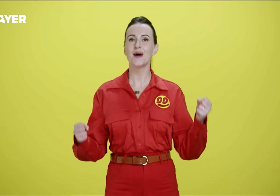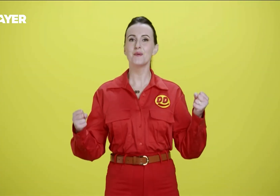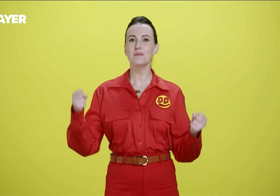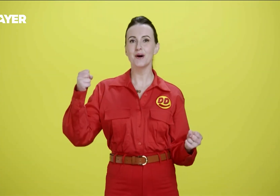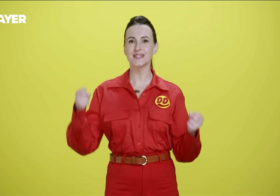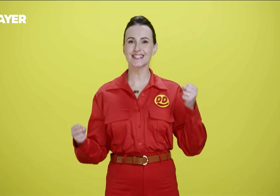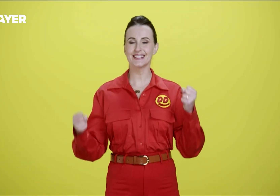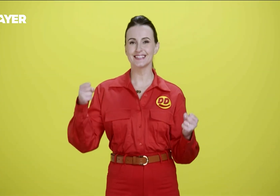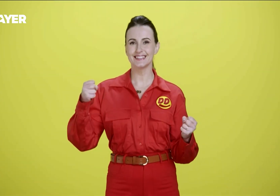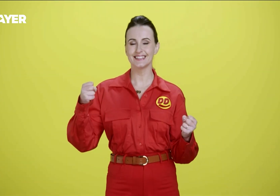Bus.